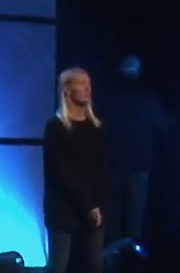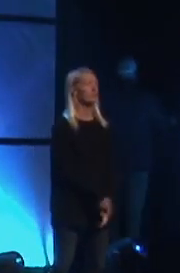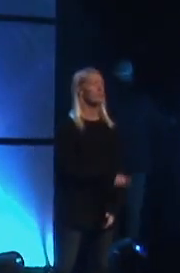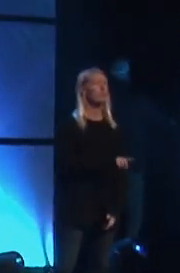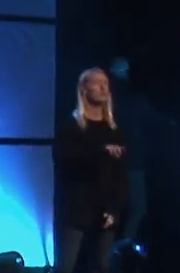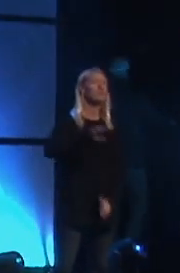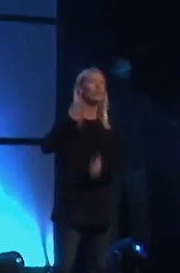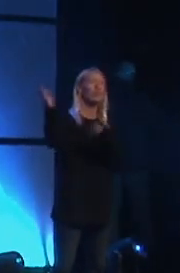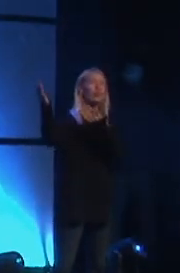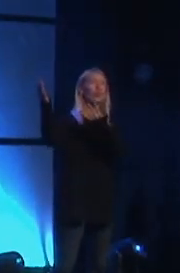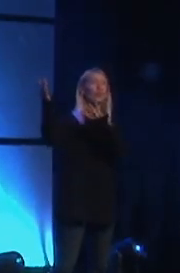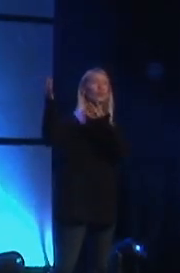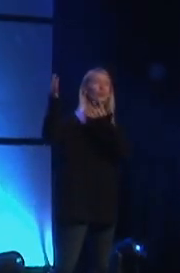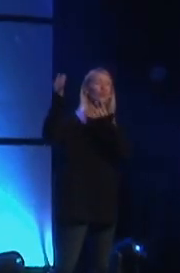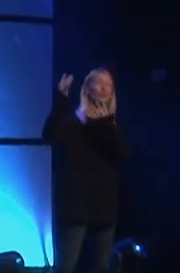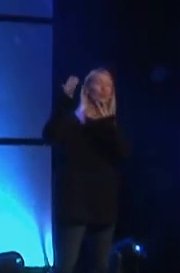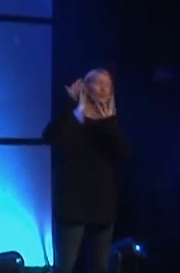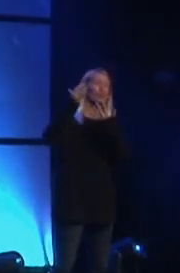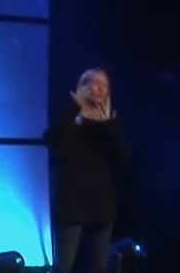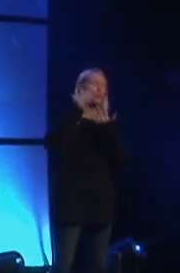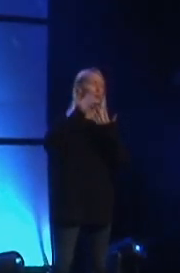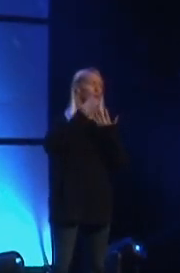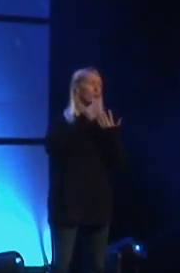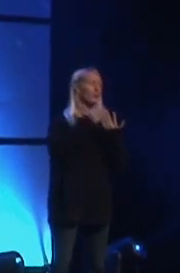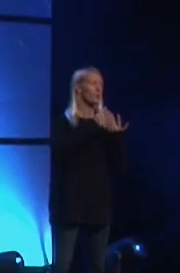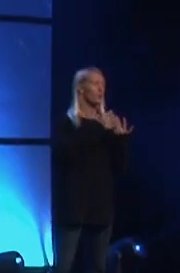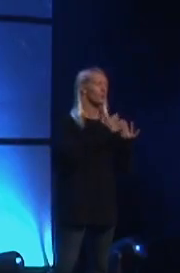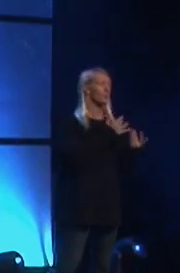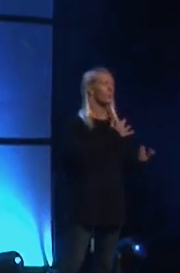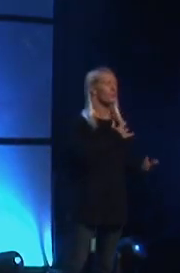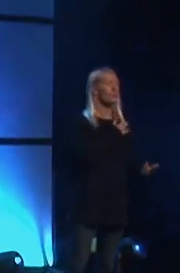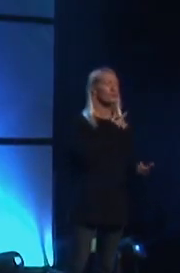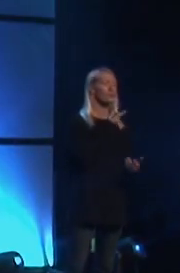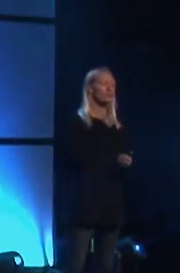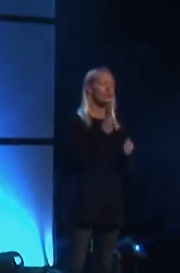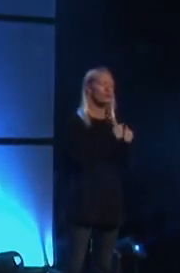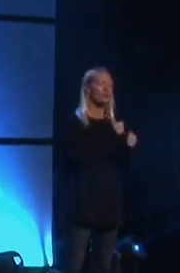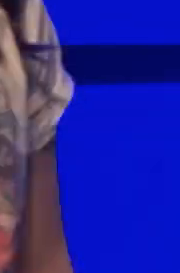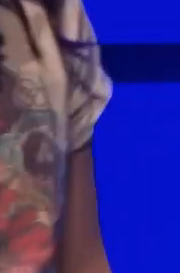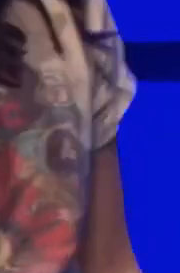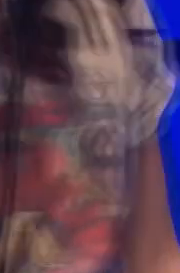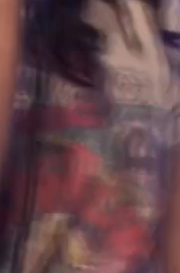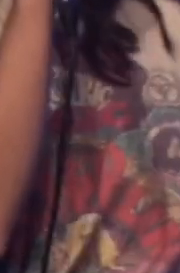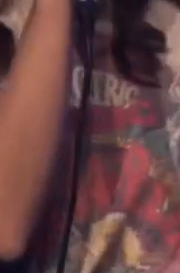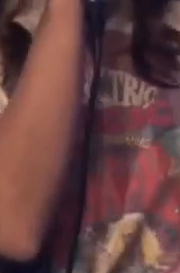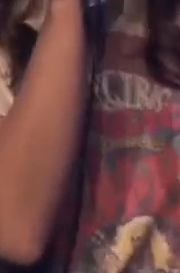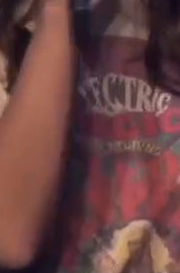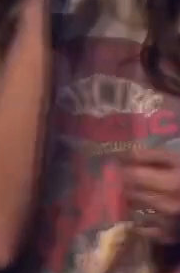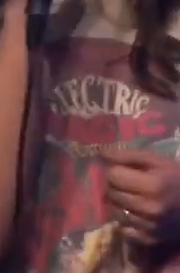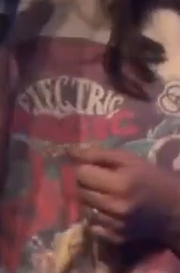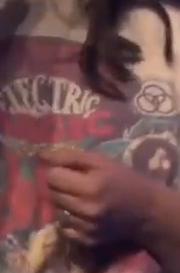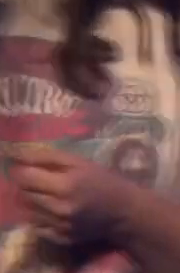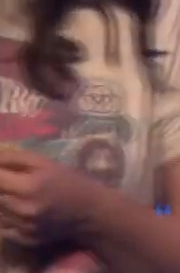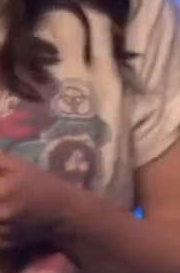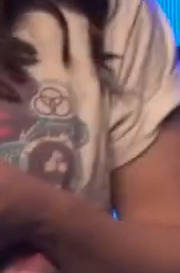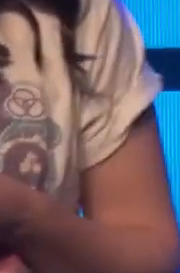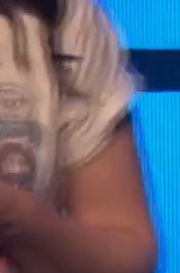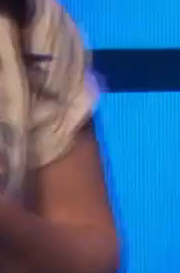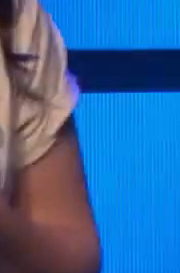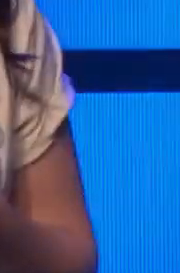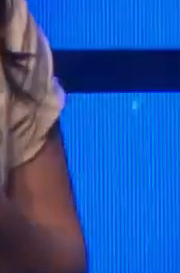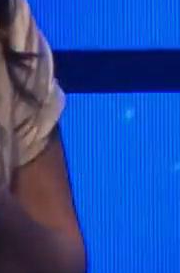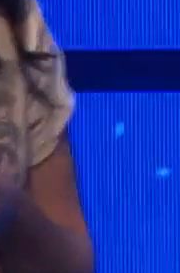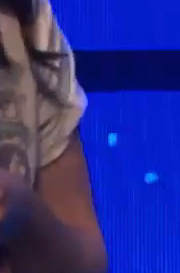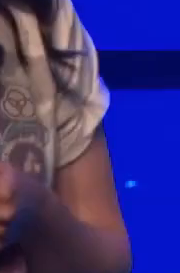Flood this heart with assurance of your mercy.